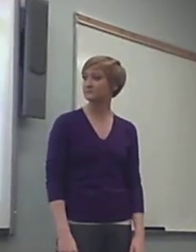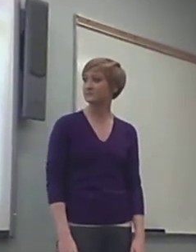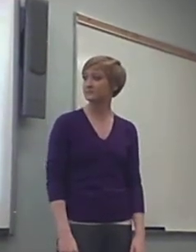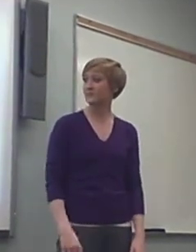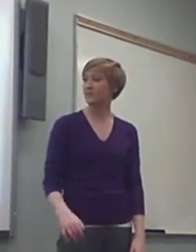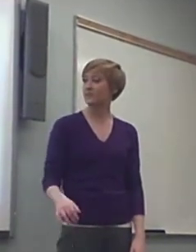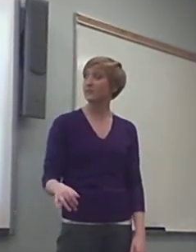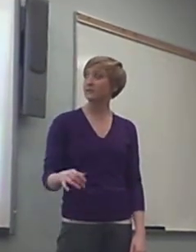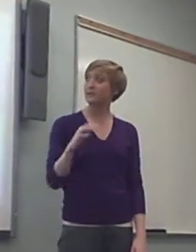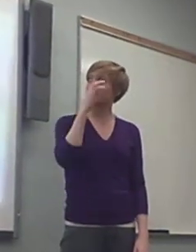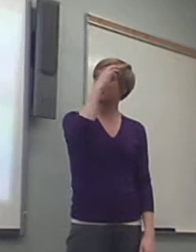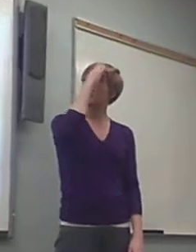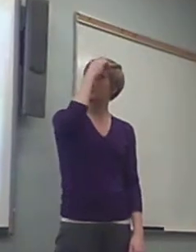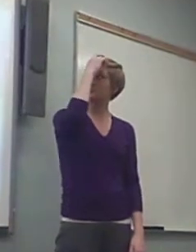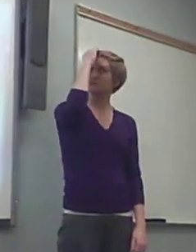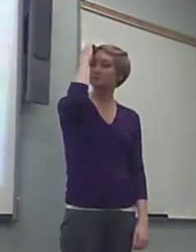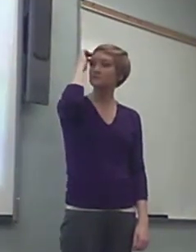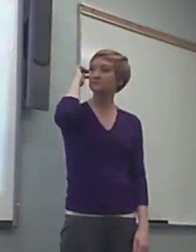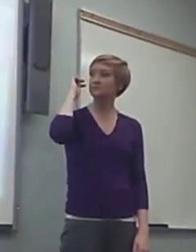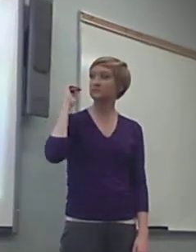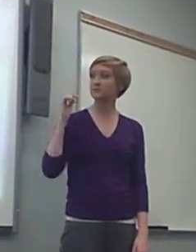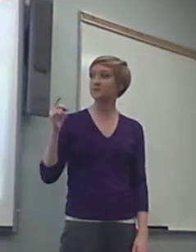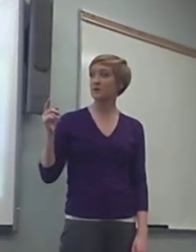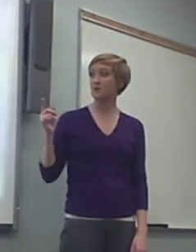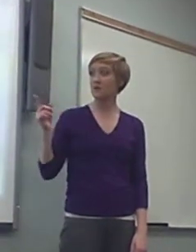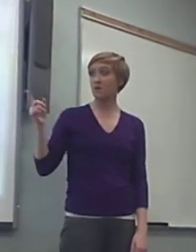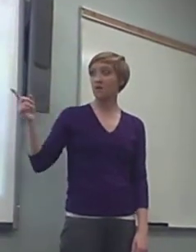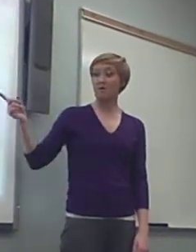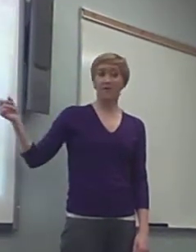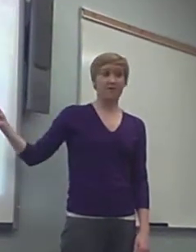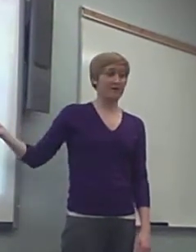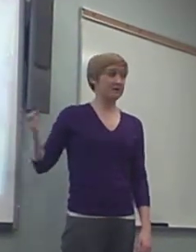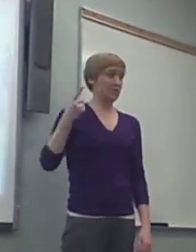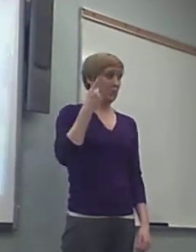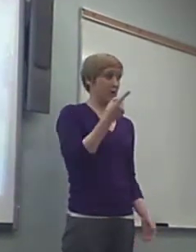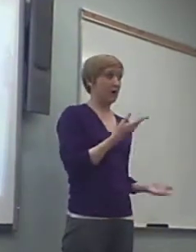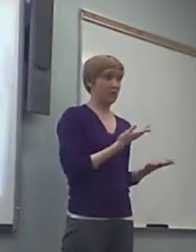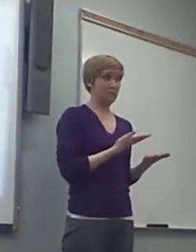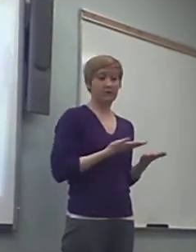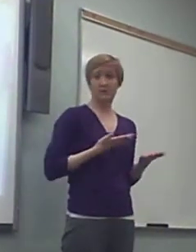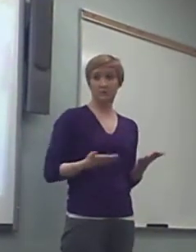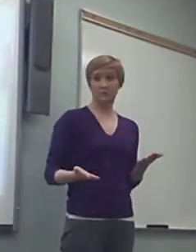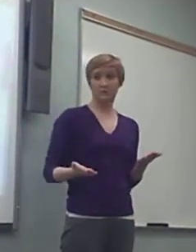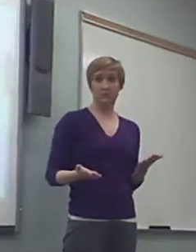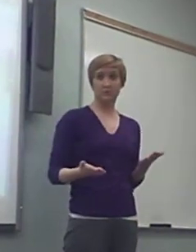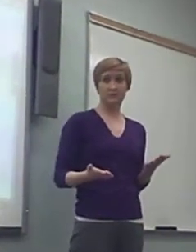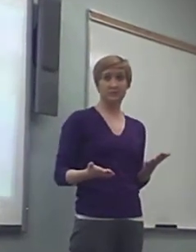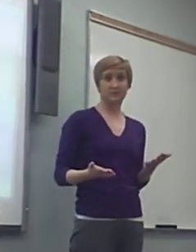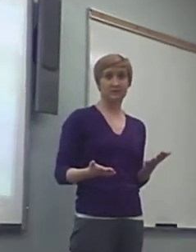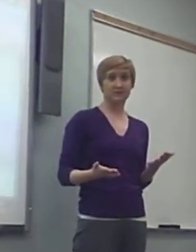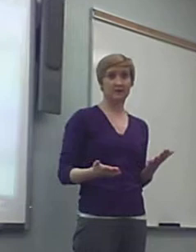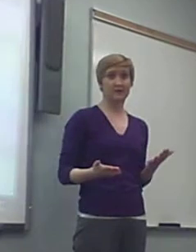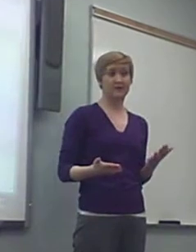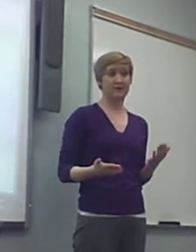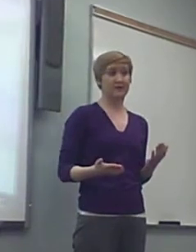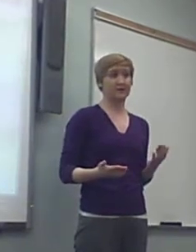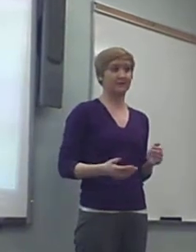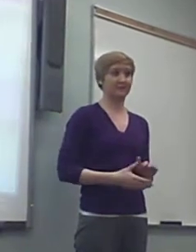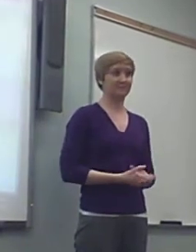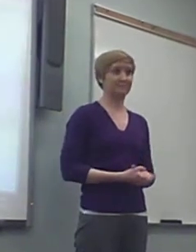Okay, so this is a resource that has been in the development for many years. They had